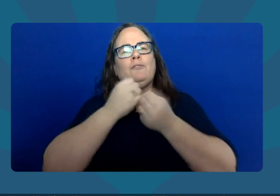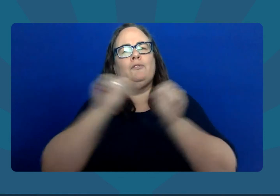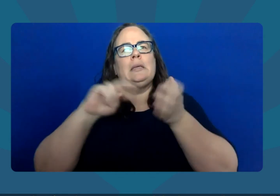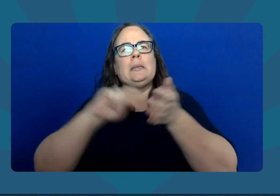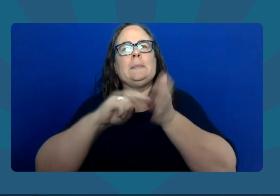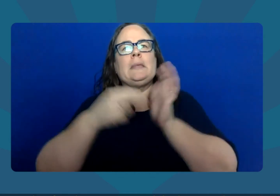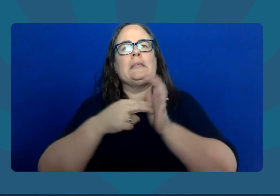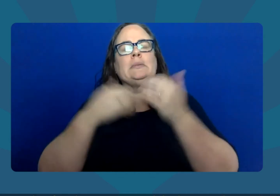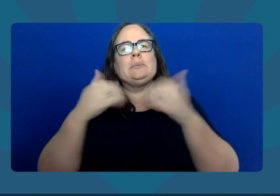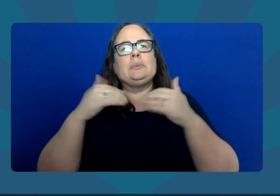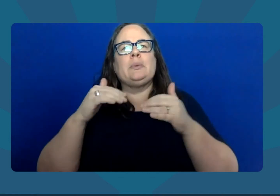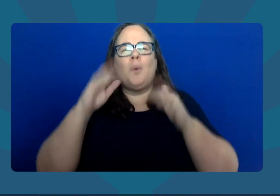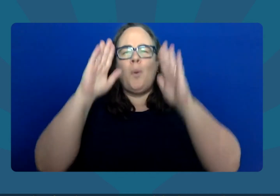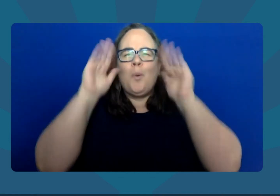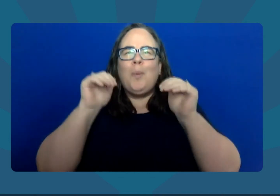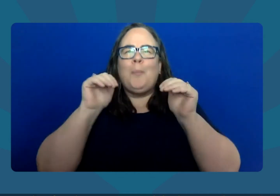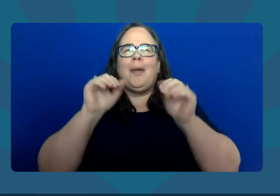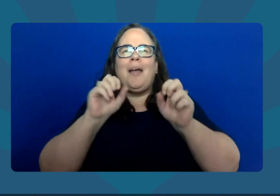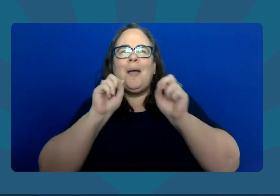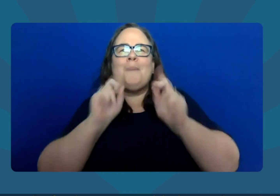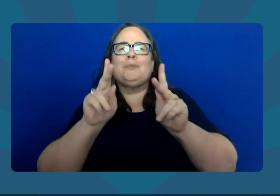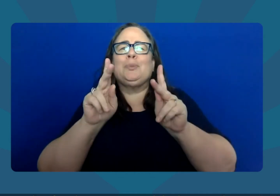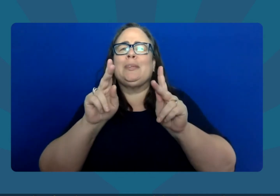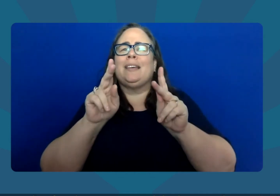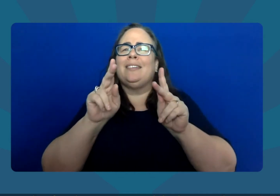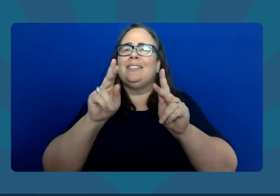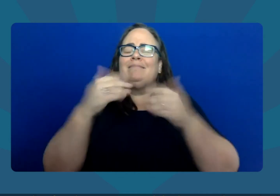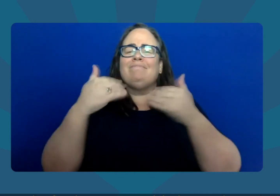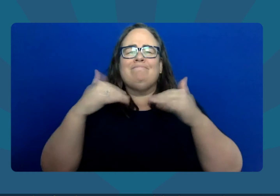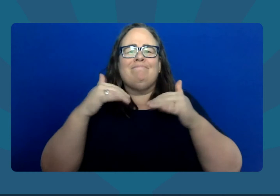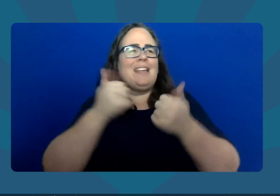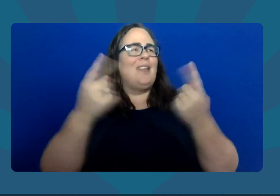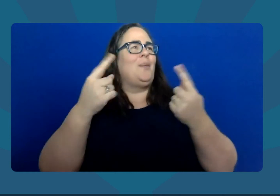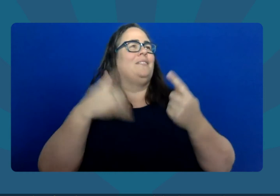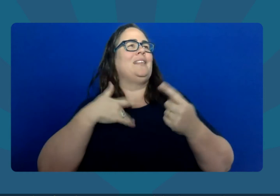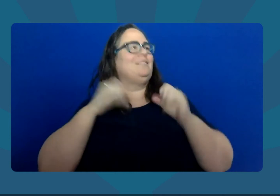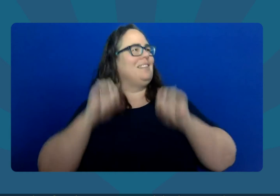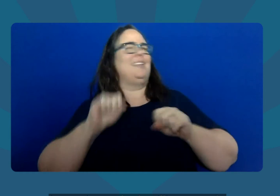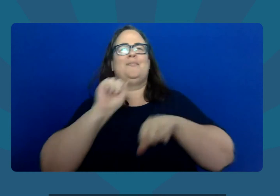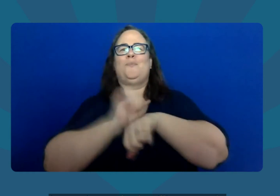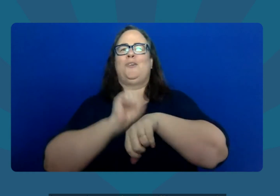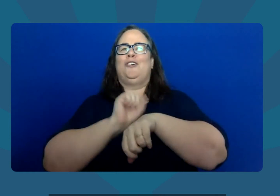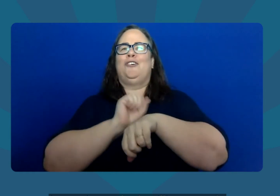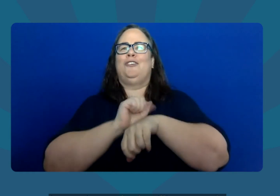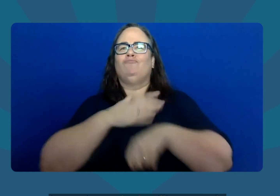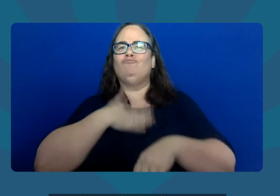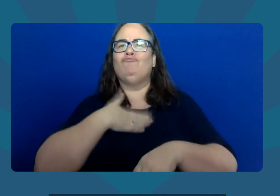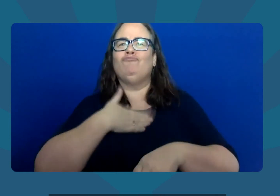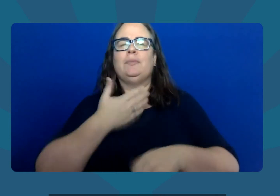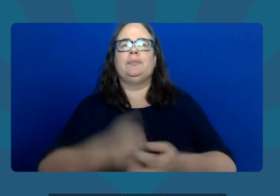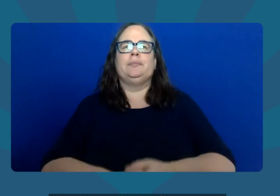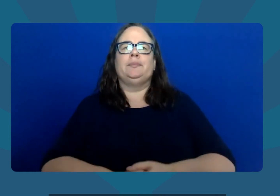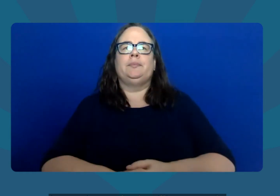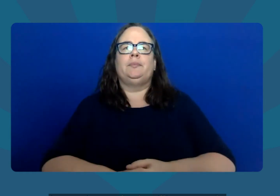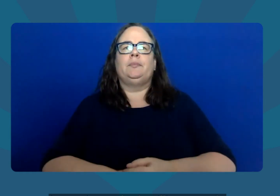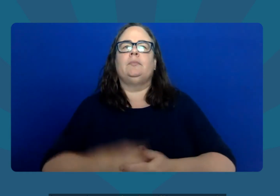I know what freedom means, and the hope and opportunity it can give anybody